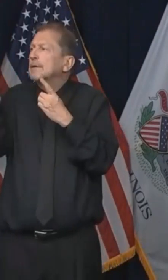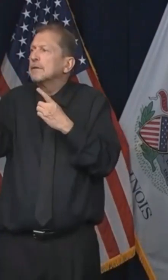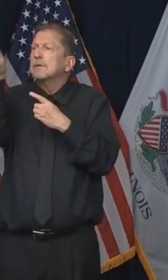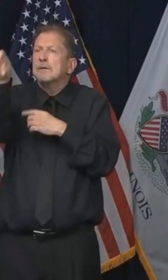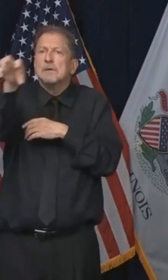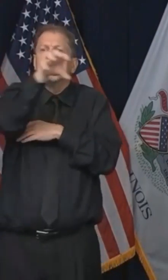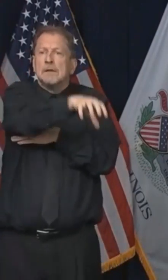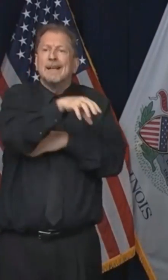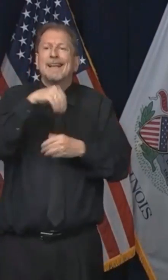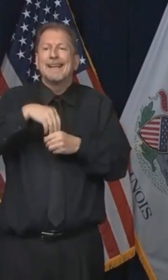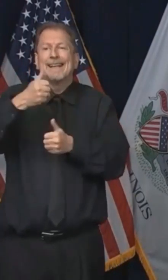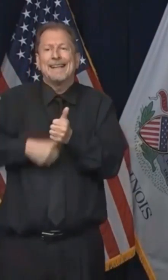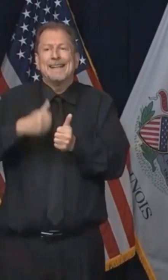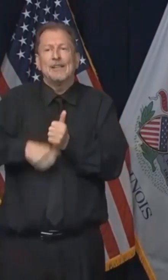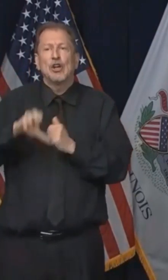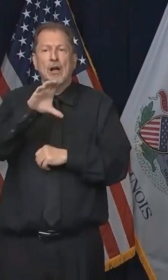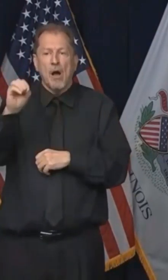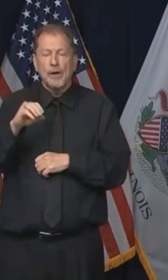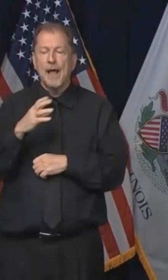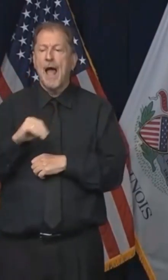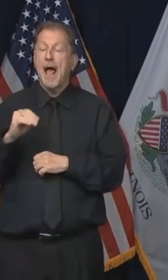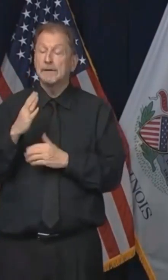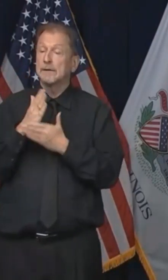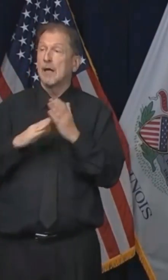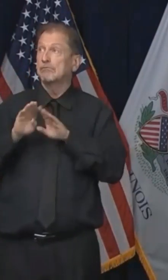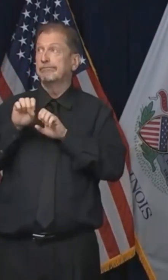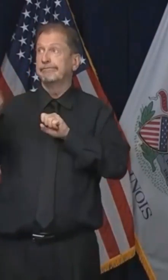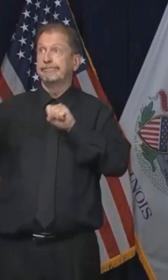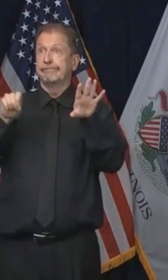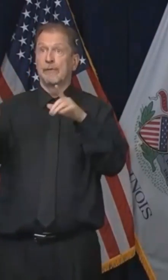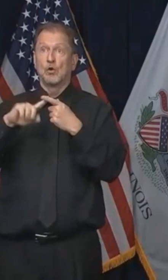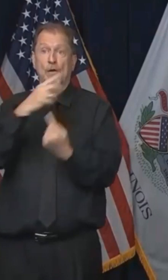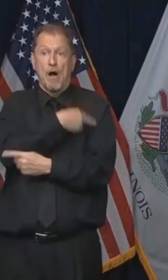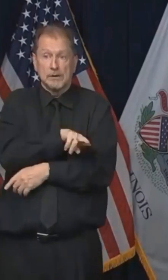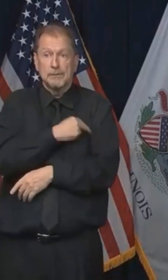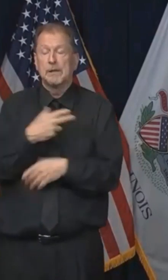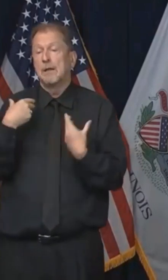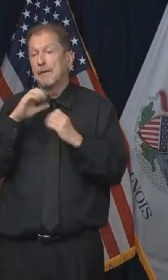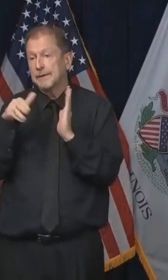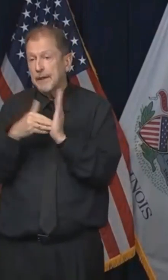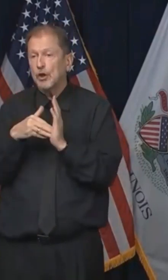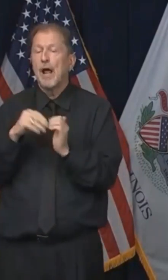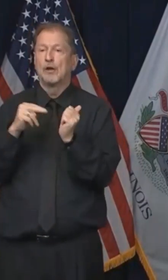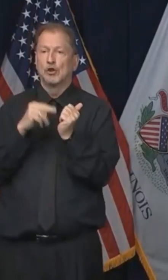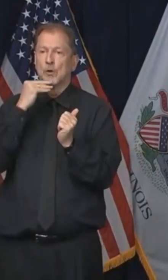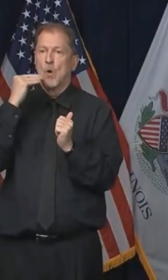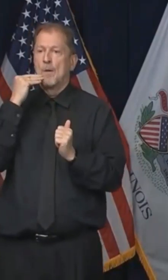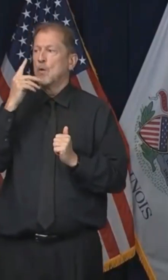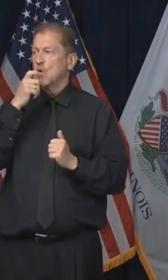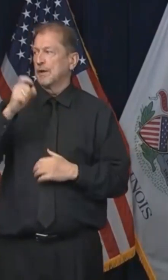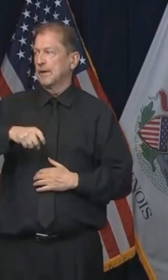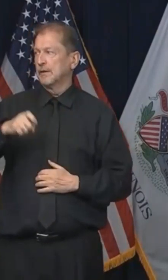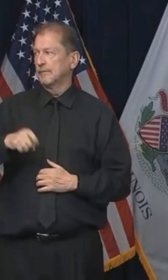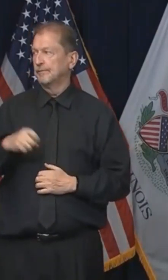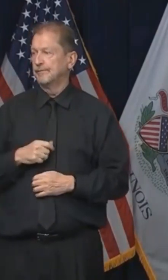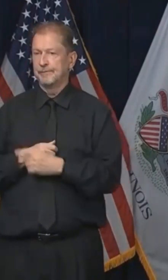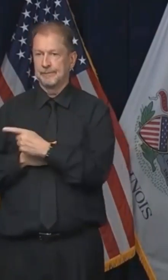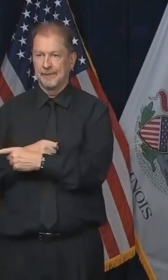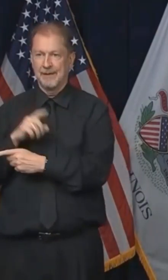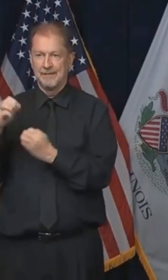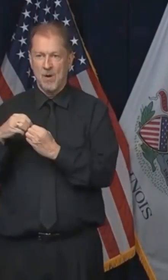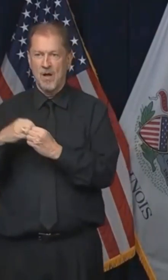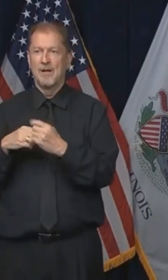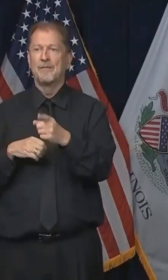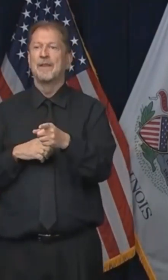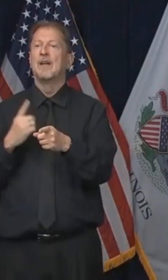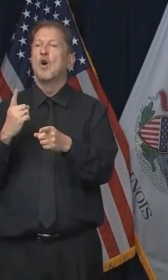departments in those counties, as well as directly to hospitals and health centers and to nursing homes. Mary Ann, do you have any other ones? I do